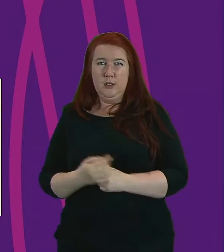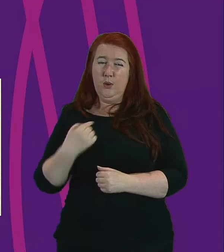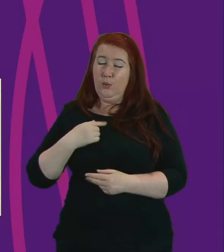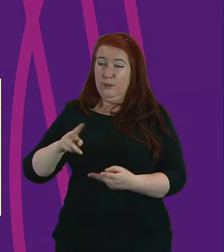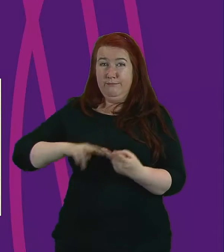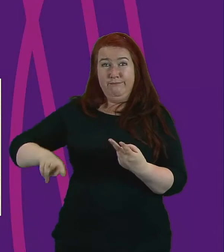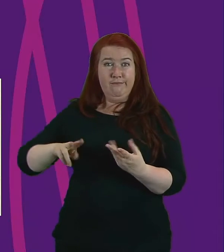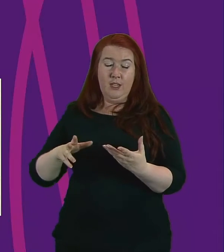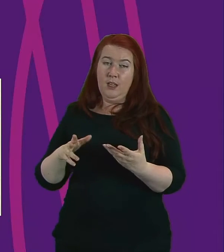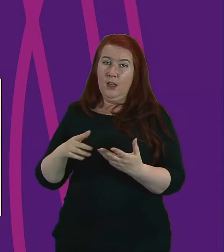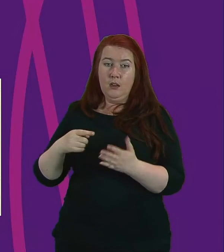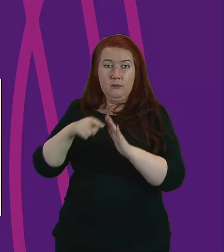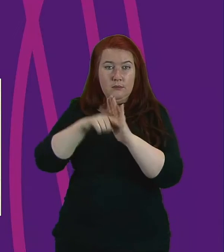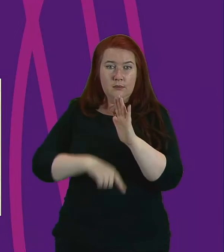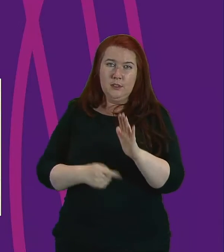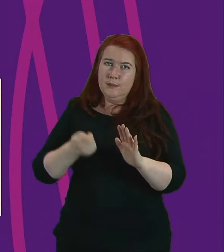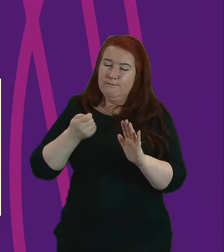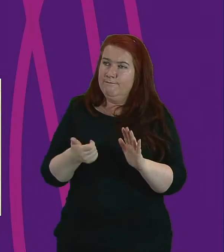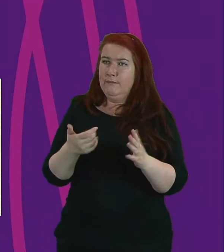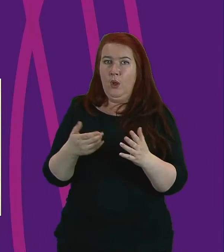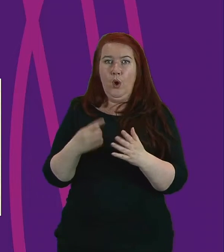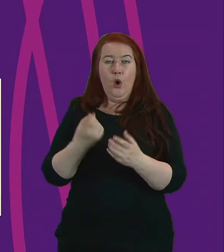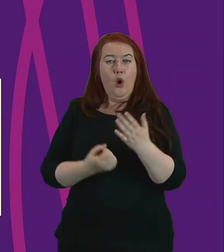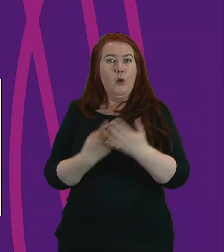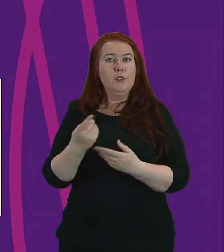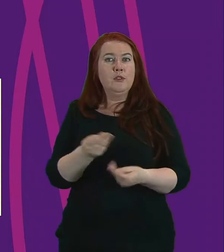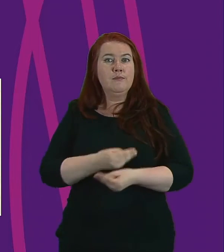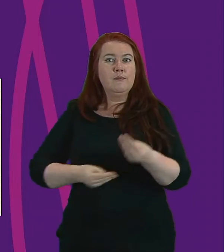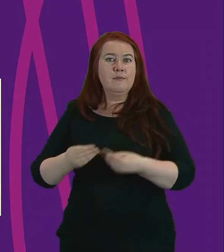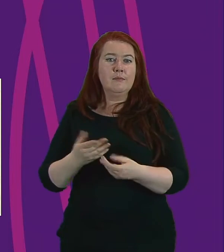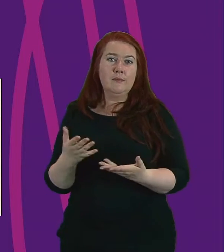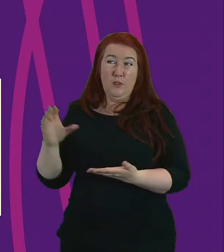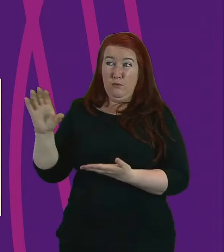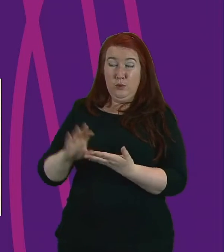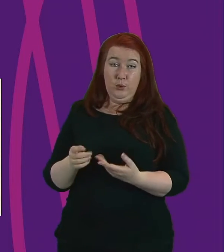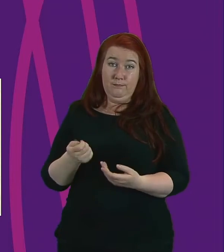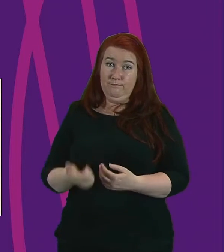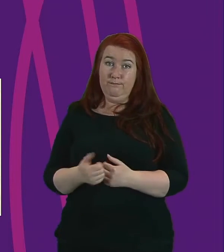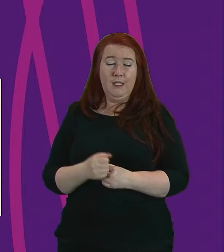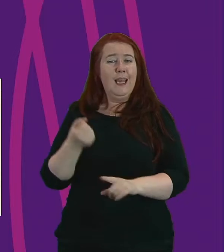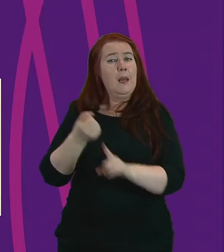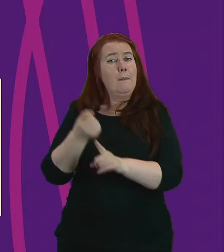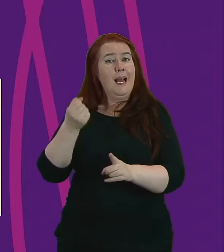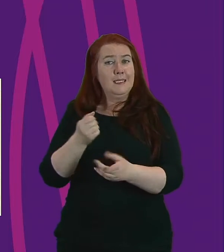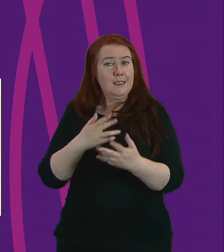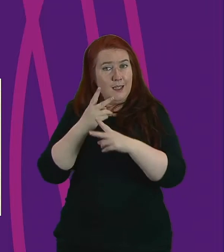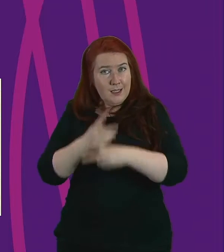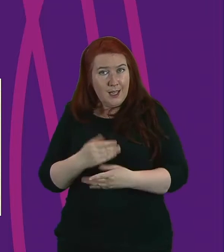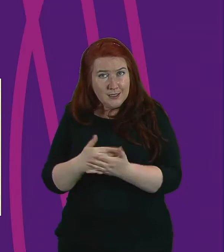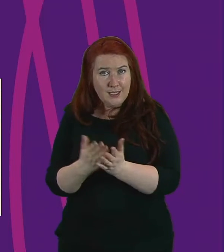room for economic manoeuvre, and resources are a major issue. The impact on our care sector and NHS and the need to provide additional funds amidst rising